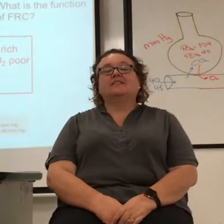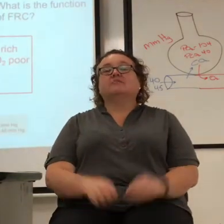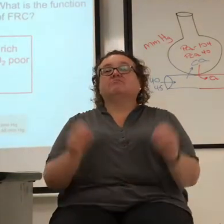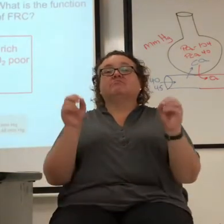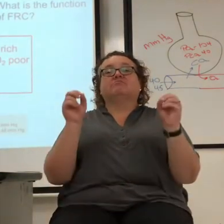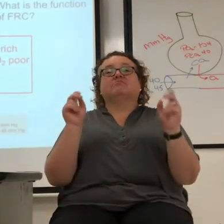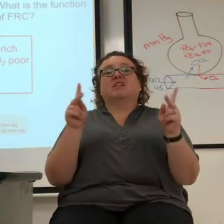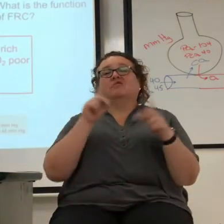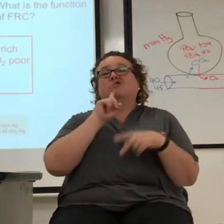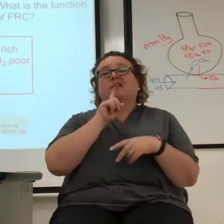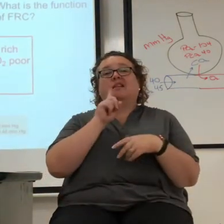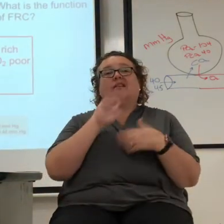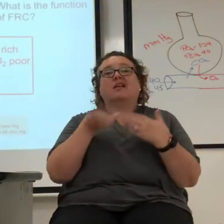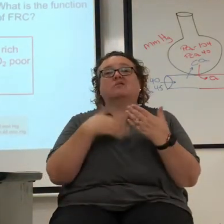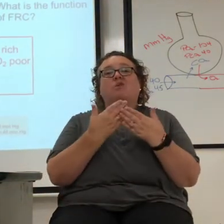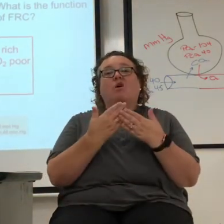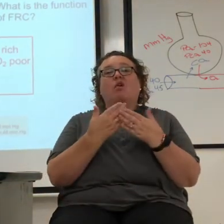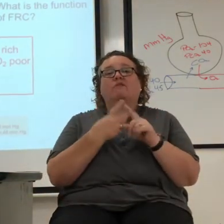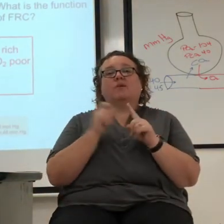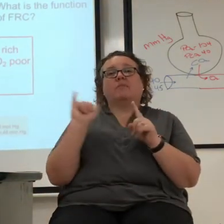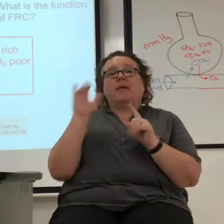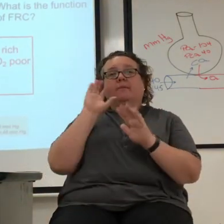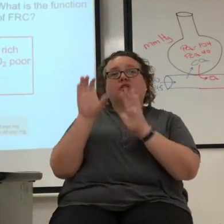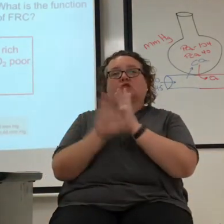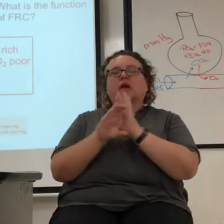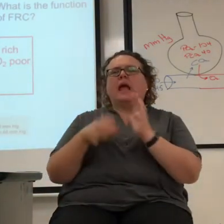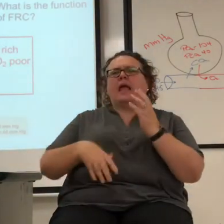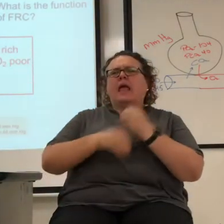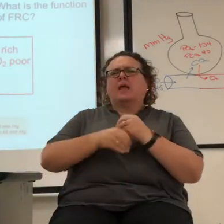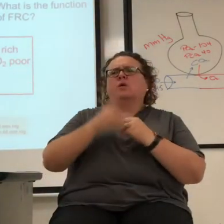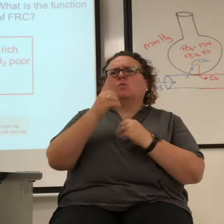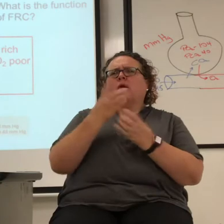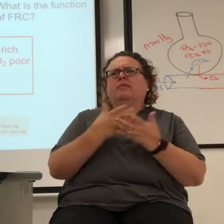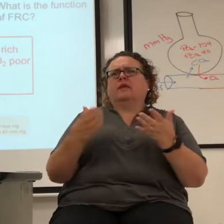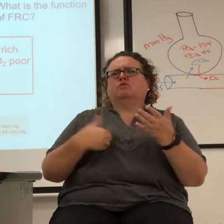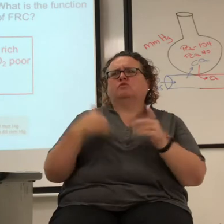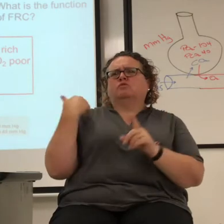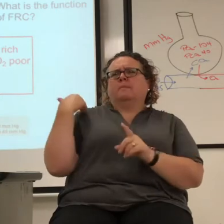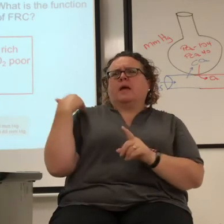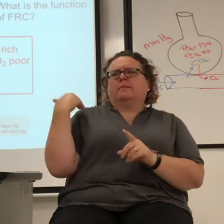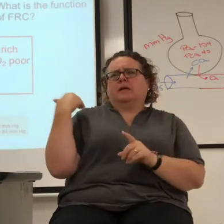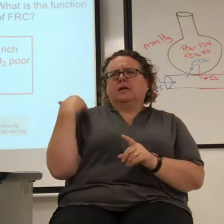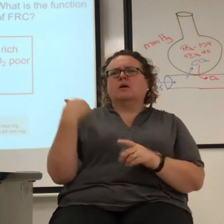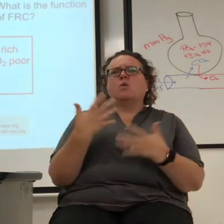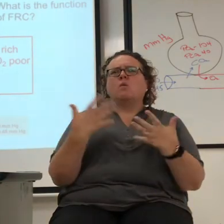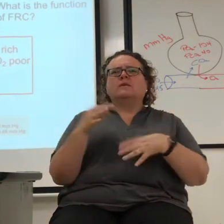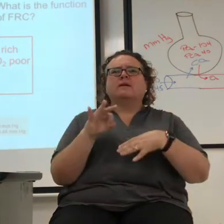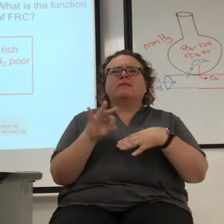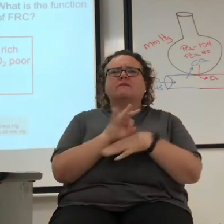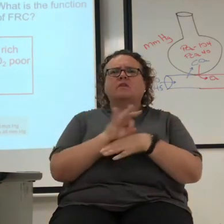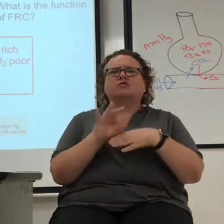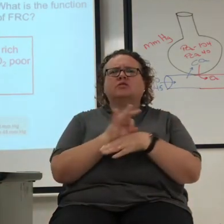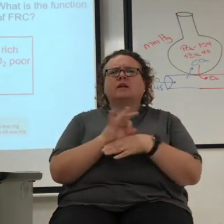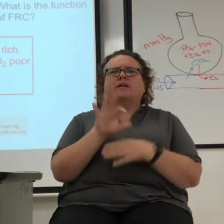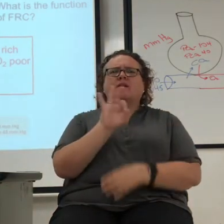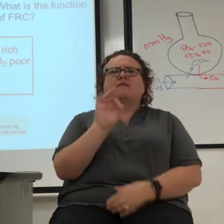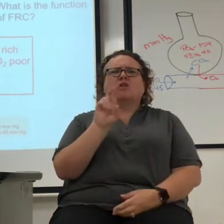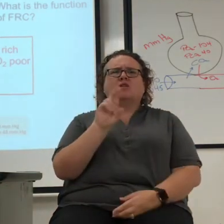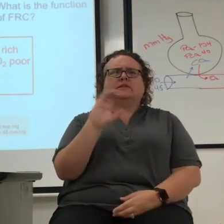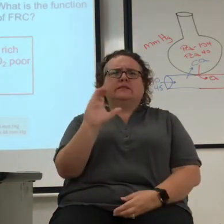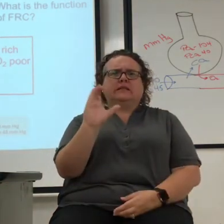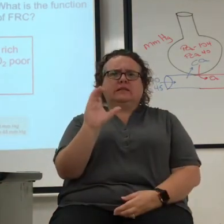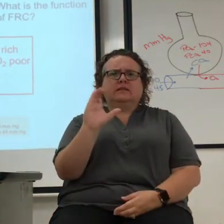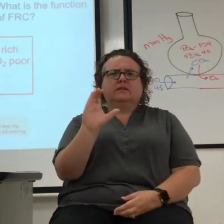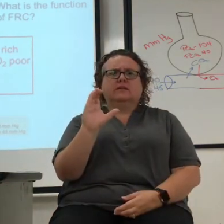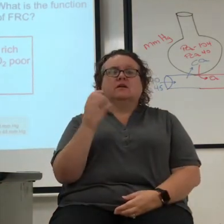About all you can get out of that figure. I put in one little thing to remind me, what is the function of FRFC?